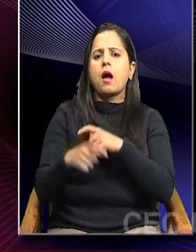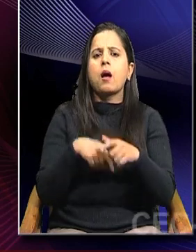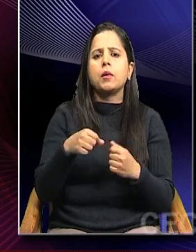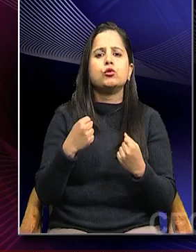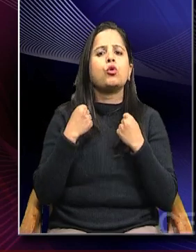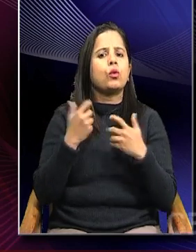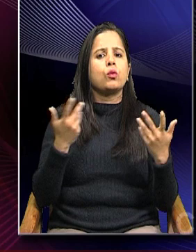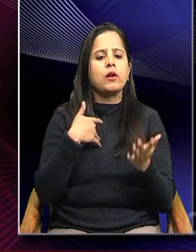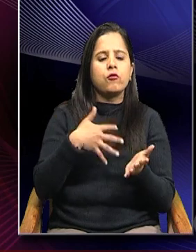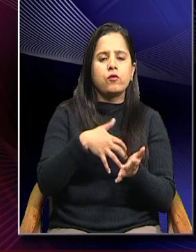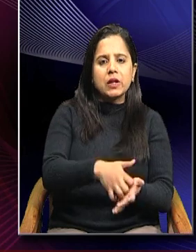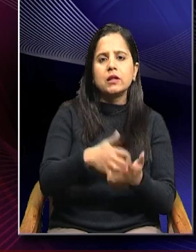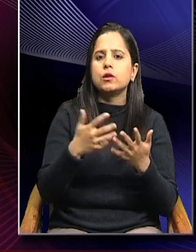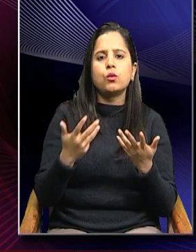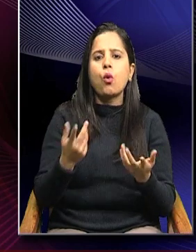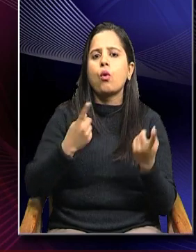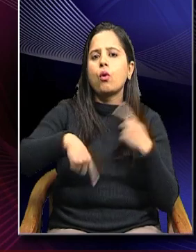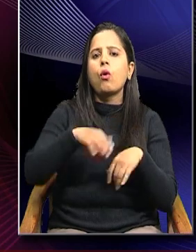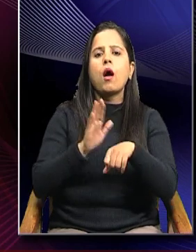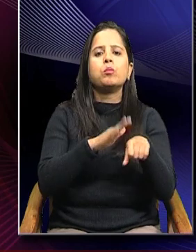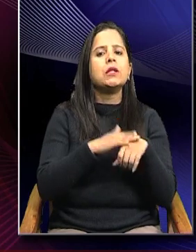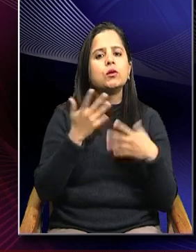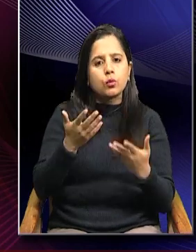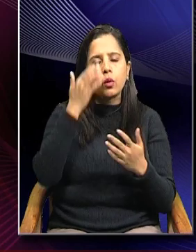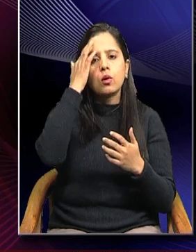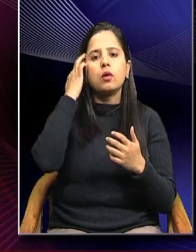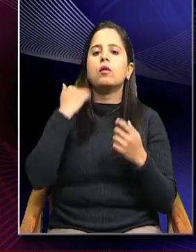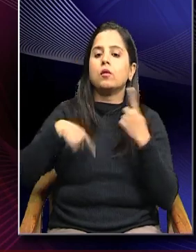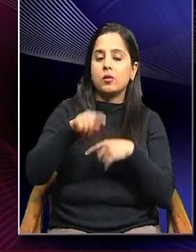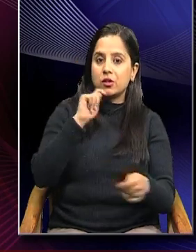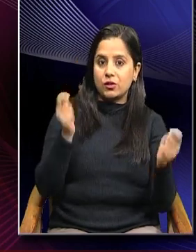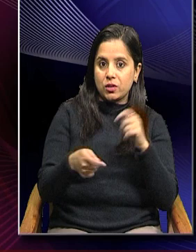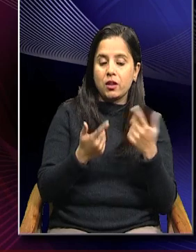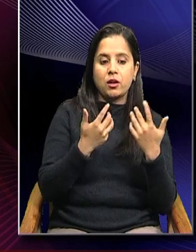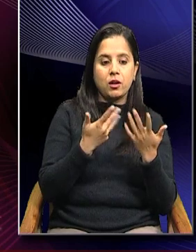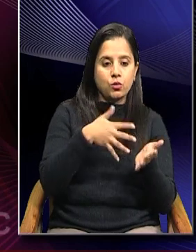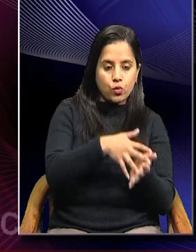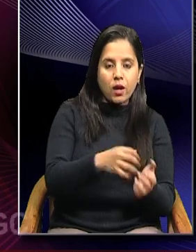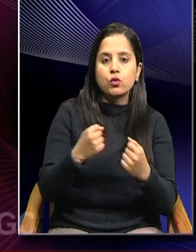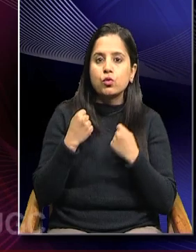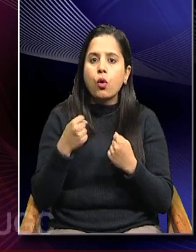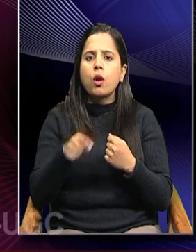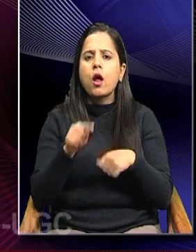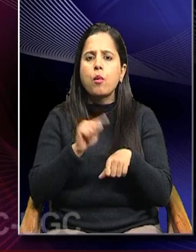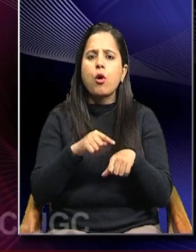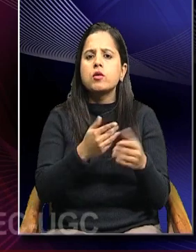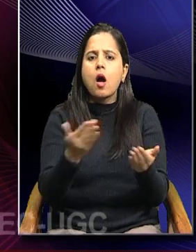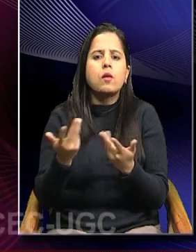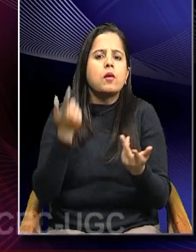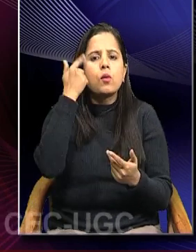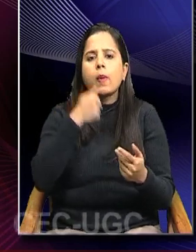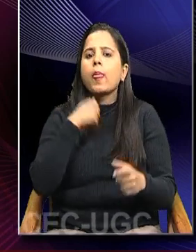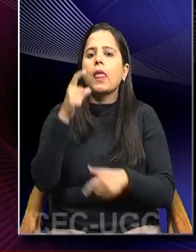the weaknesses we are facing, and amid this strength and weaknesses, what are the opportunities available to our